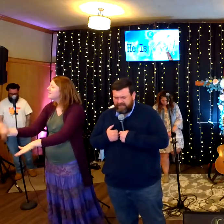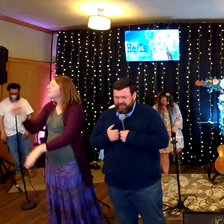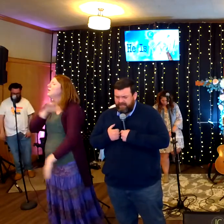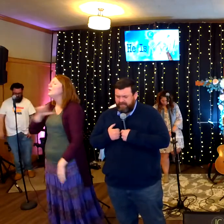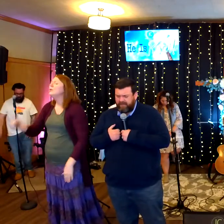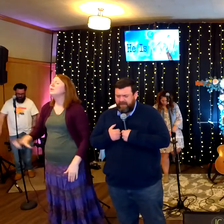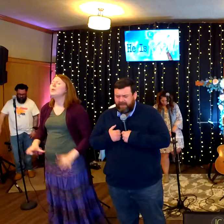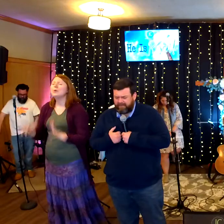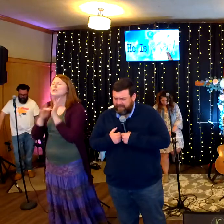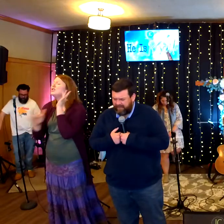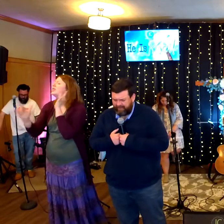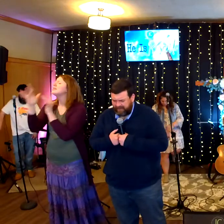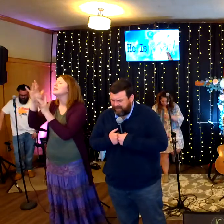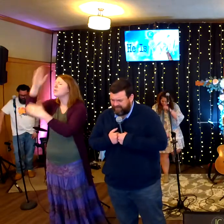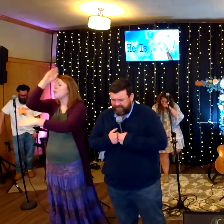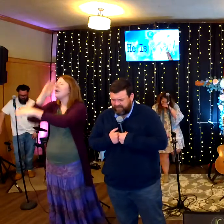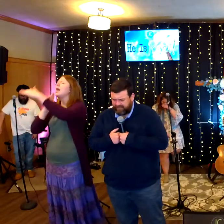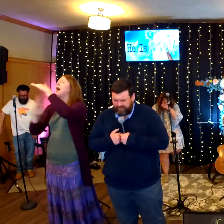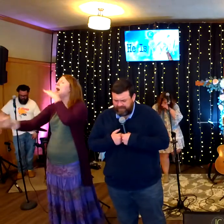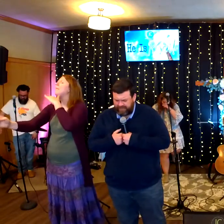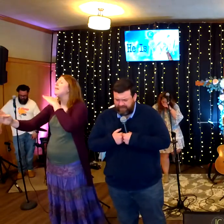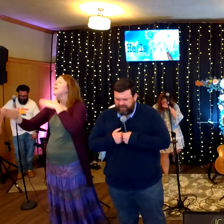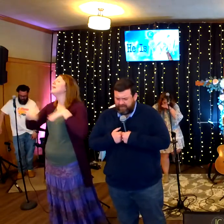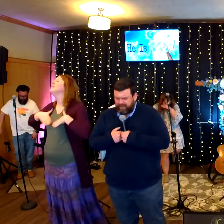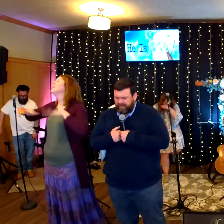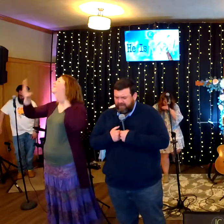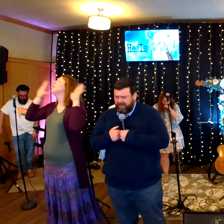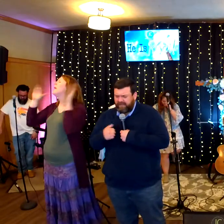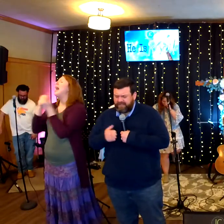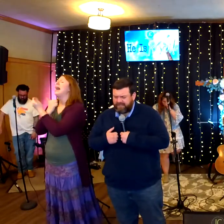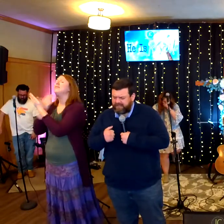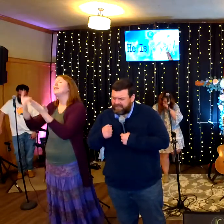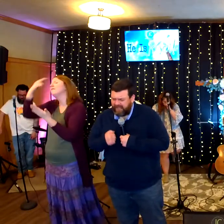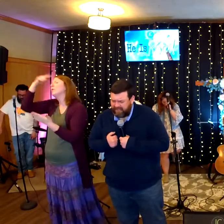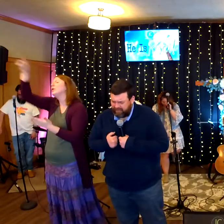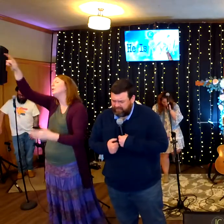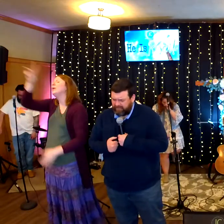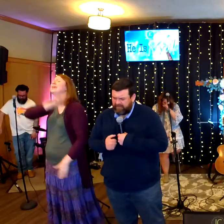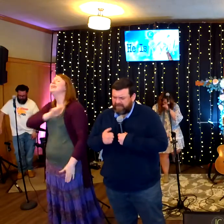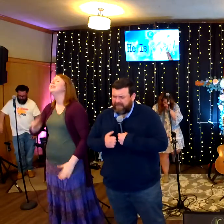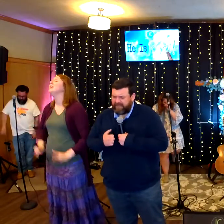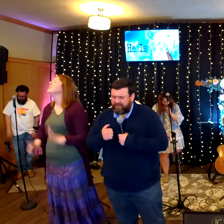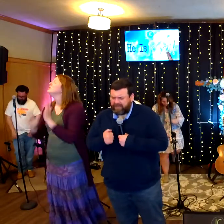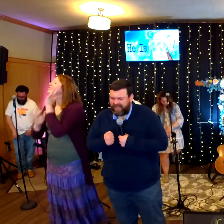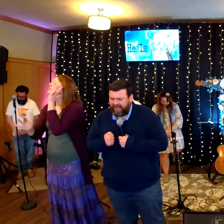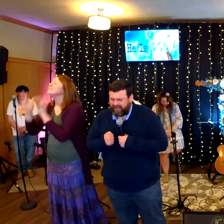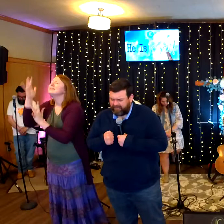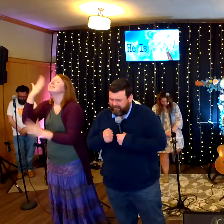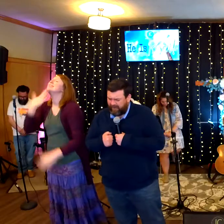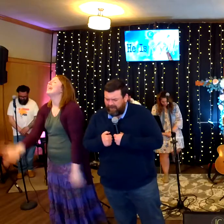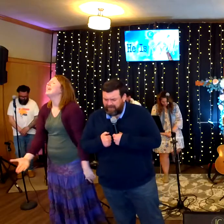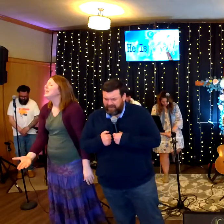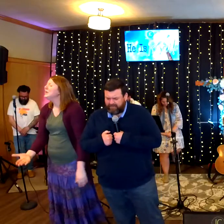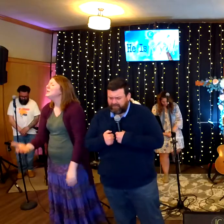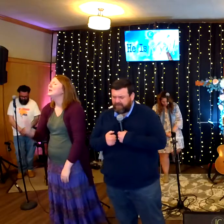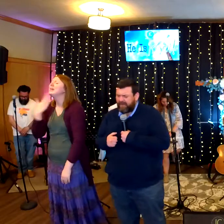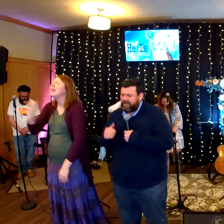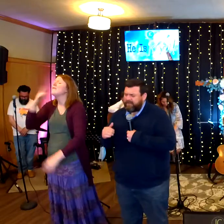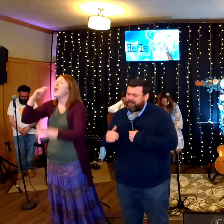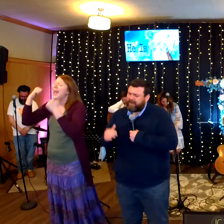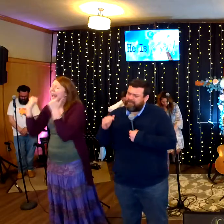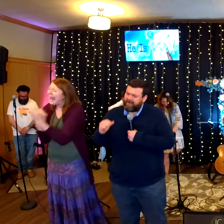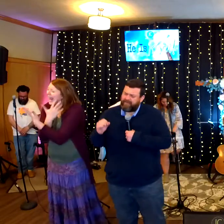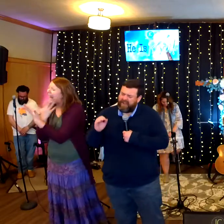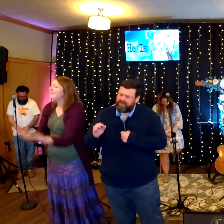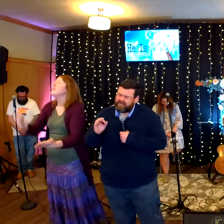Jesus, we humbly give our lives to you, Lord. King Jesus, thank you. Thank you, thank you for all that you do.